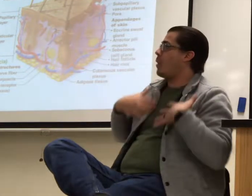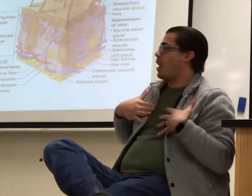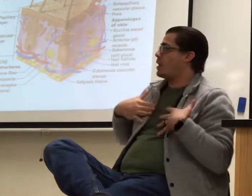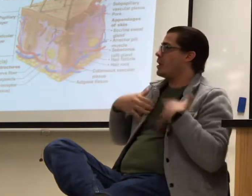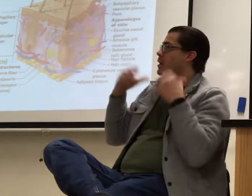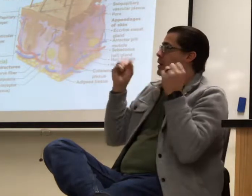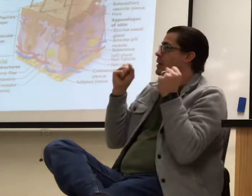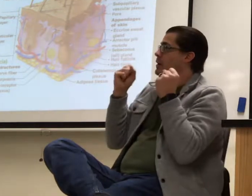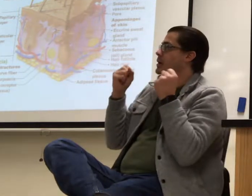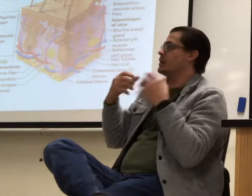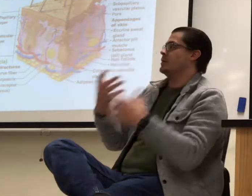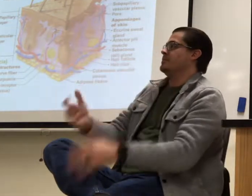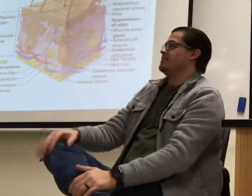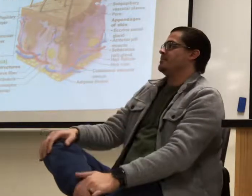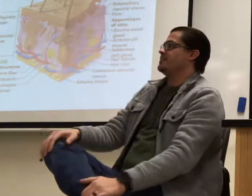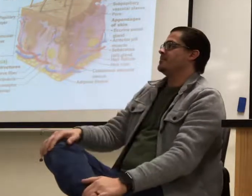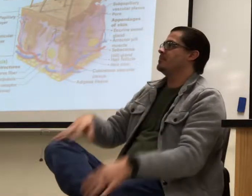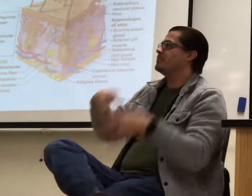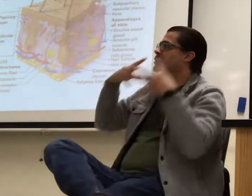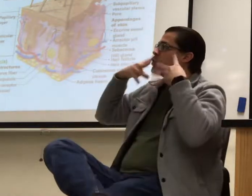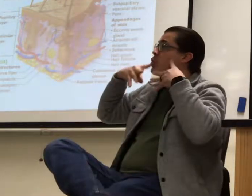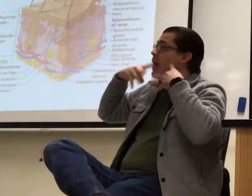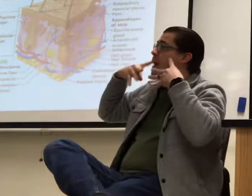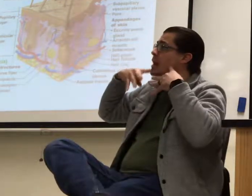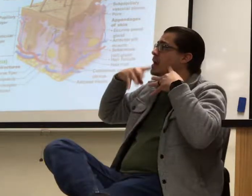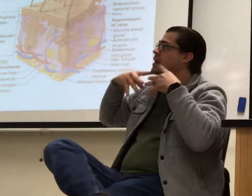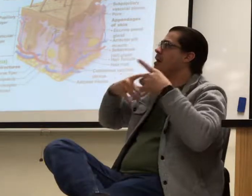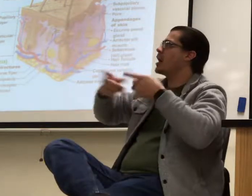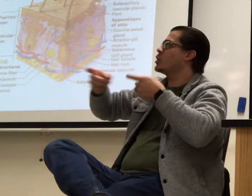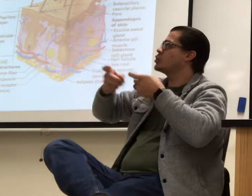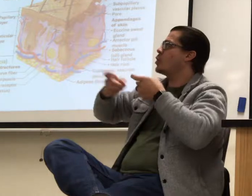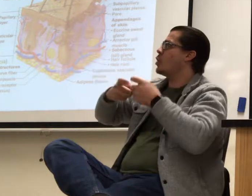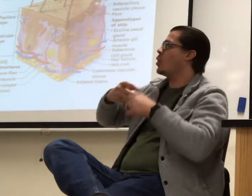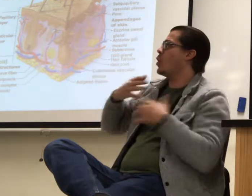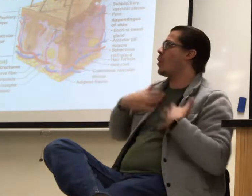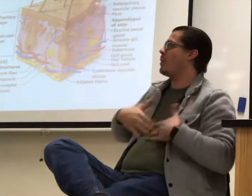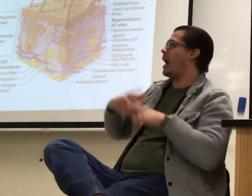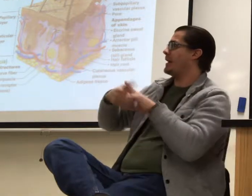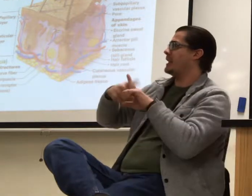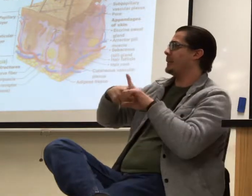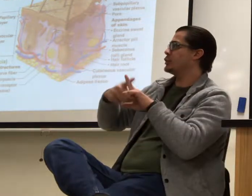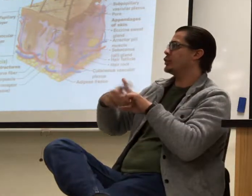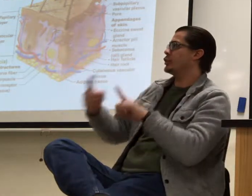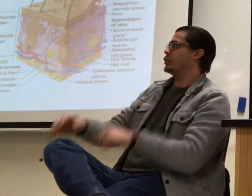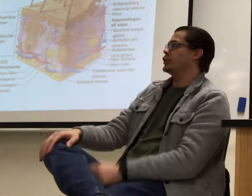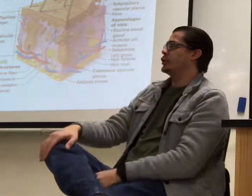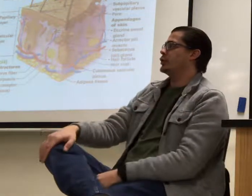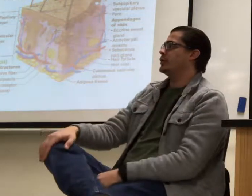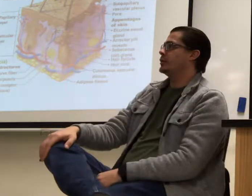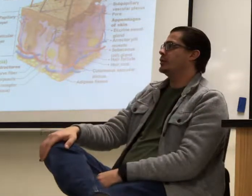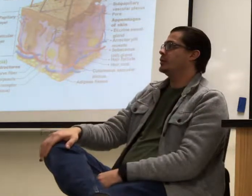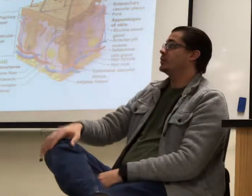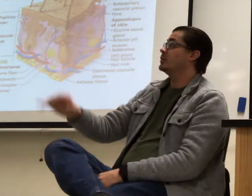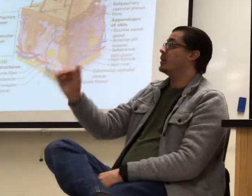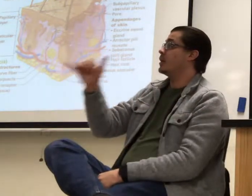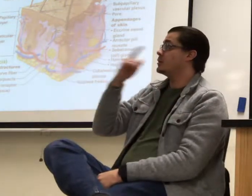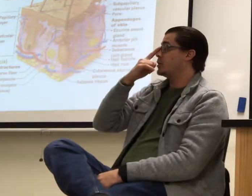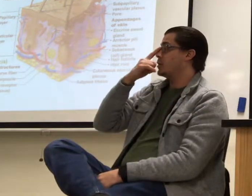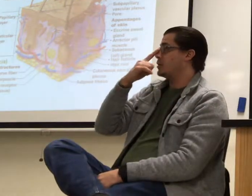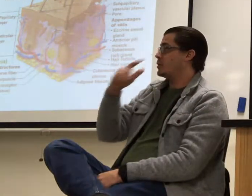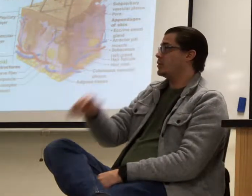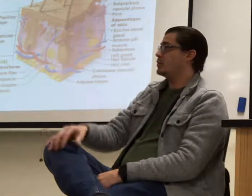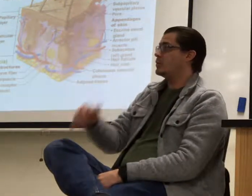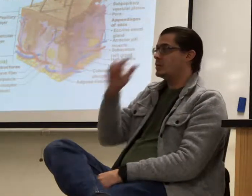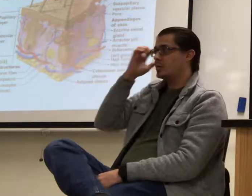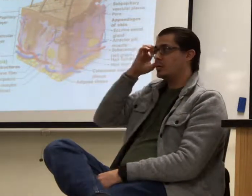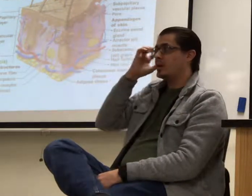example, sweating can help regulate temperature, but also